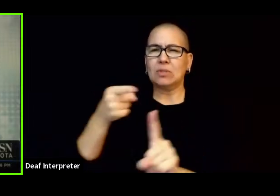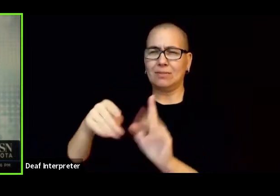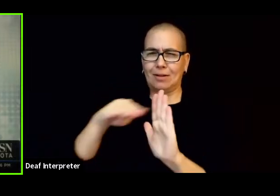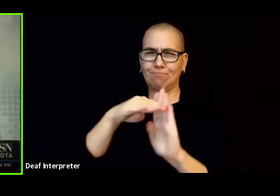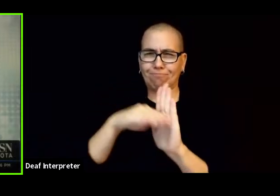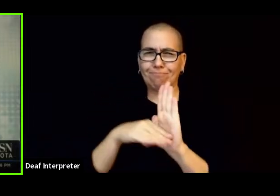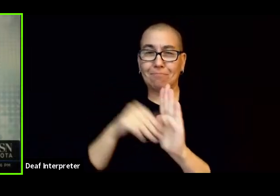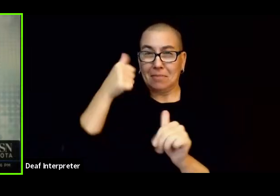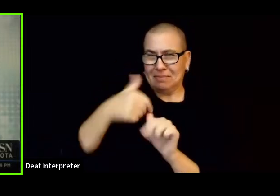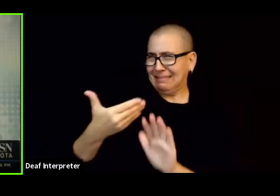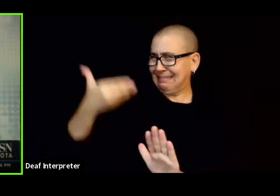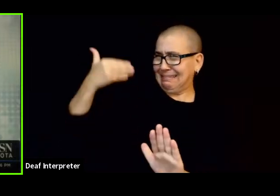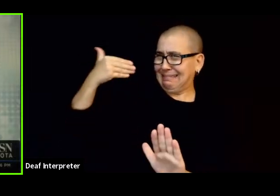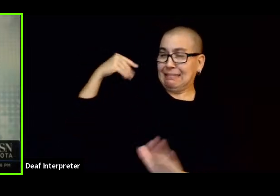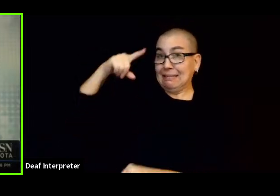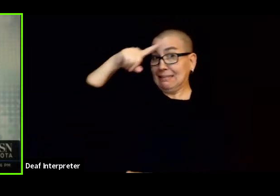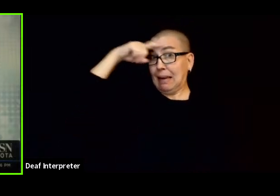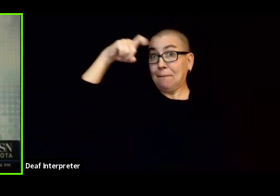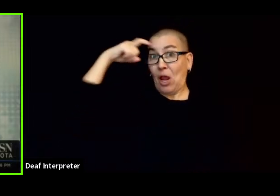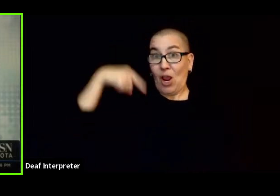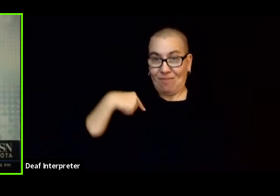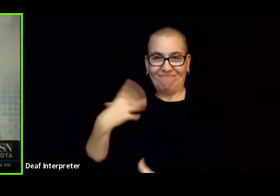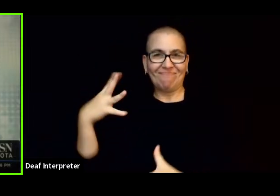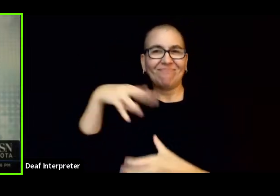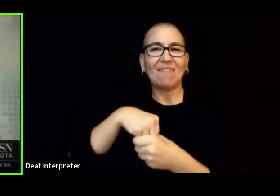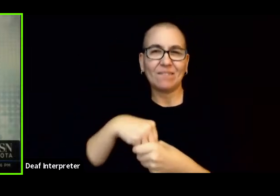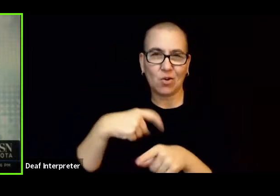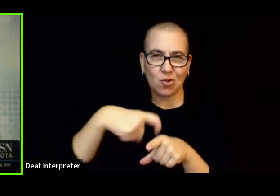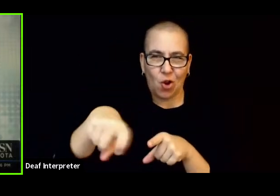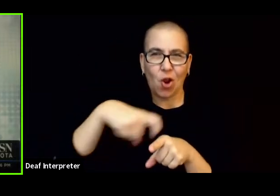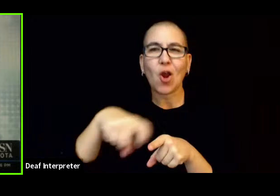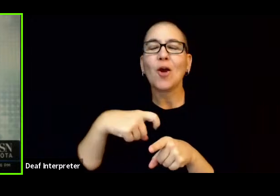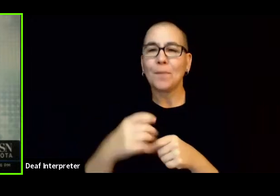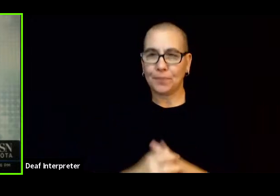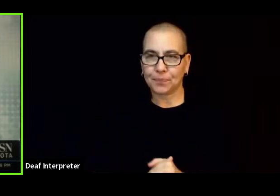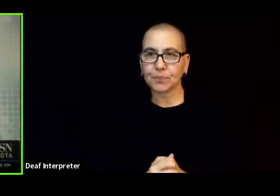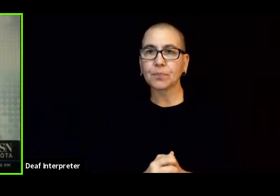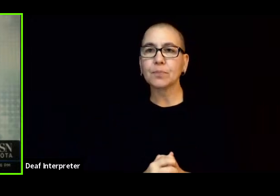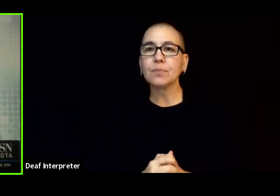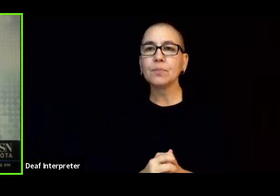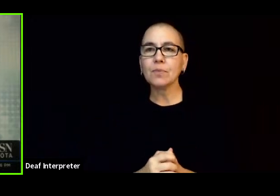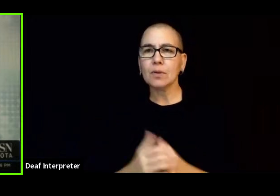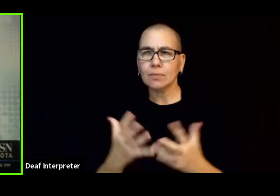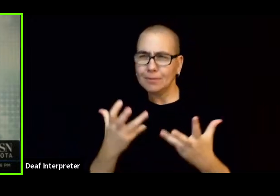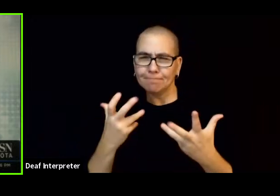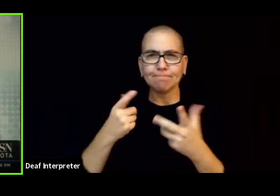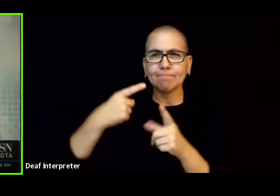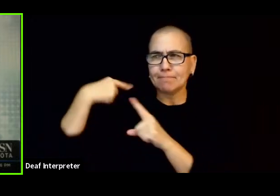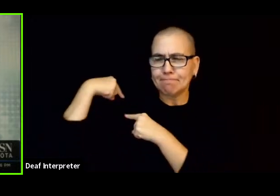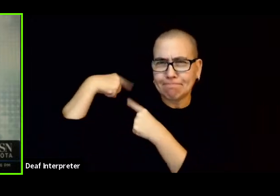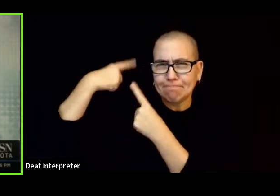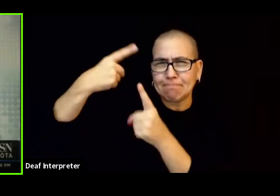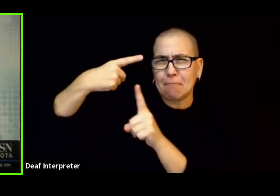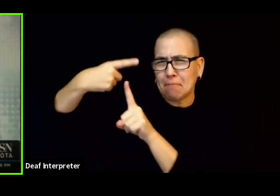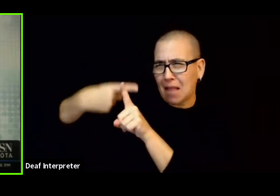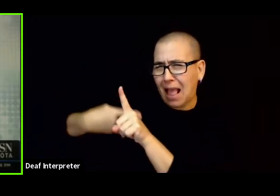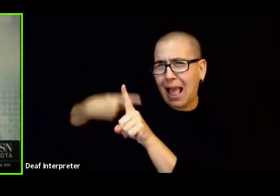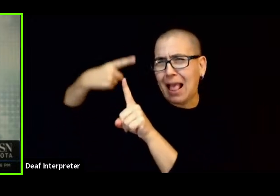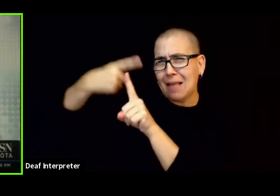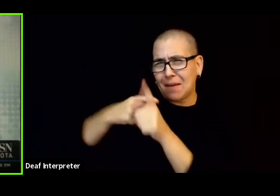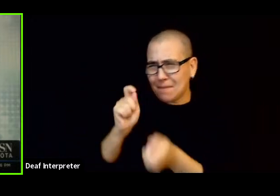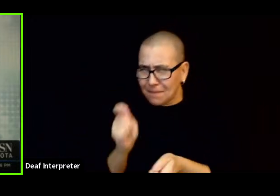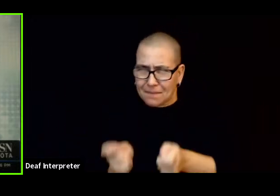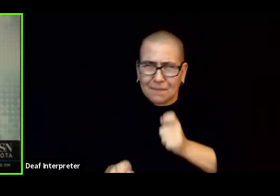been doing a lot. As Commissioner Malcolm said, we've been working for many months to increase outreach and support our long-term care